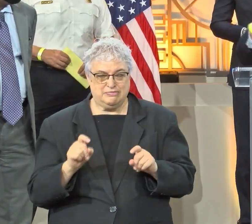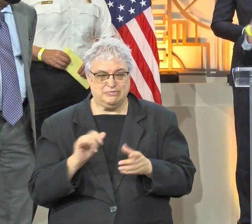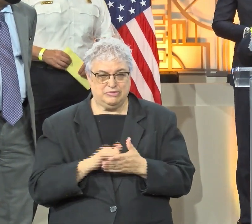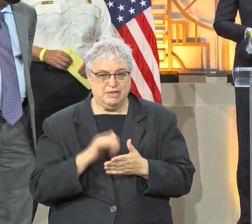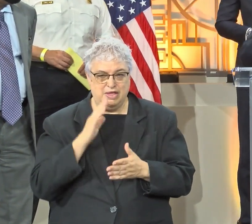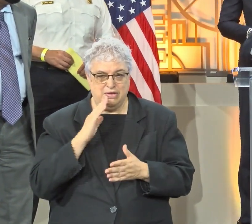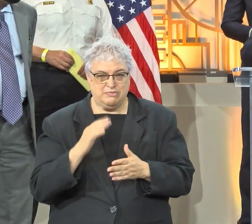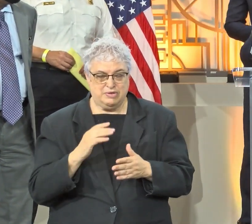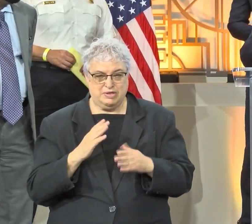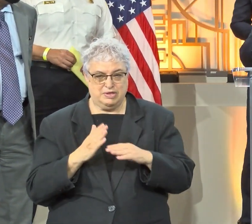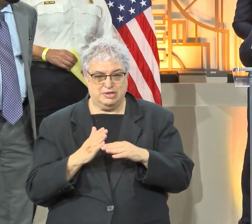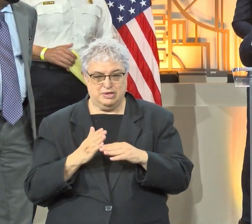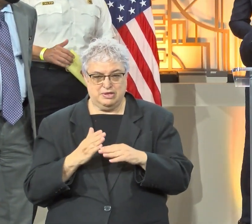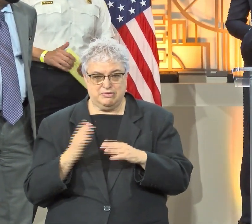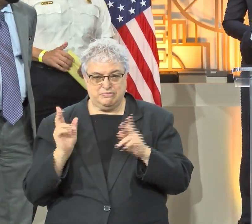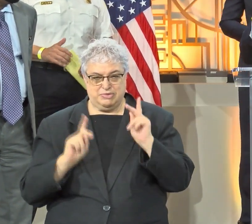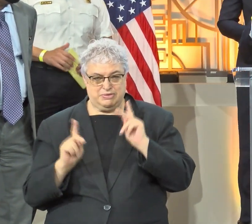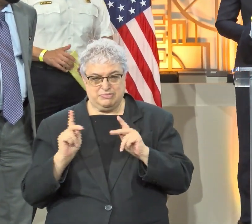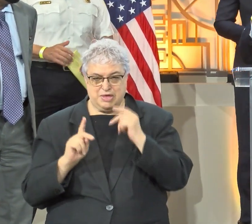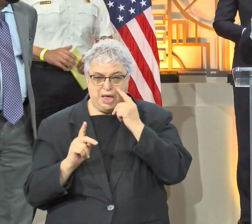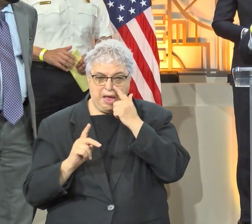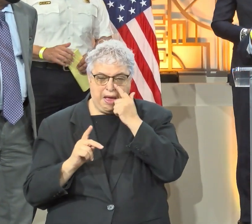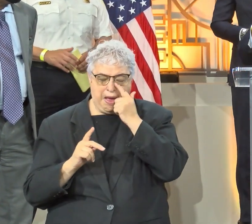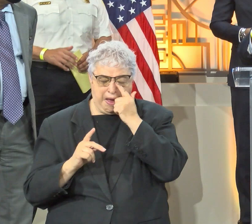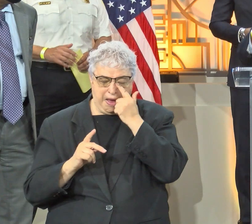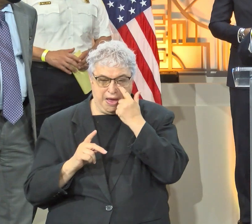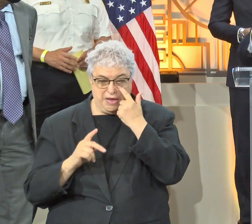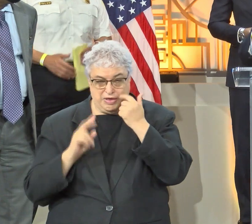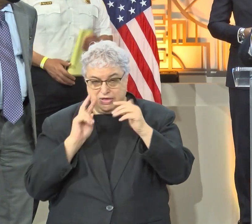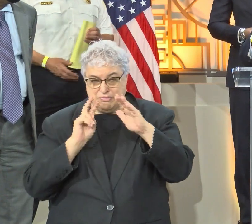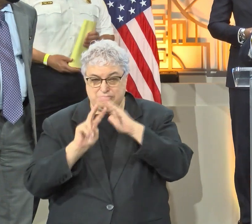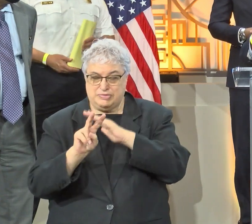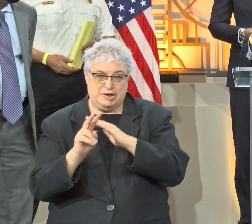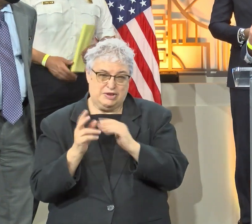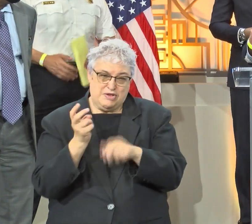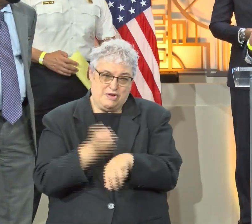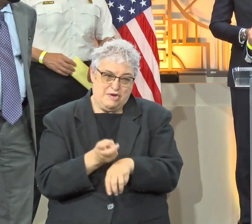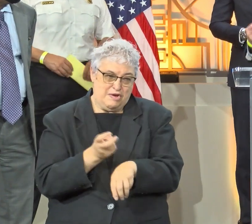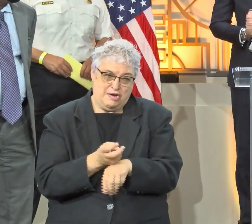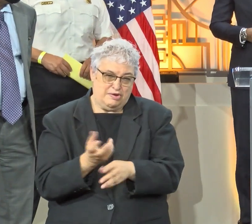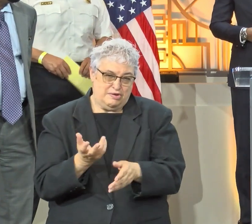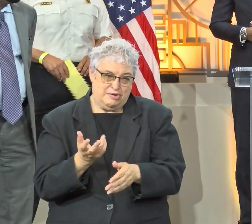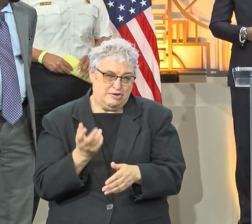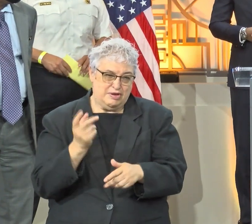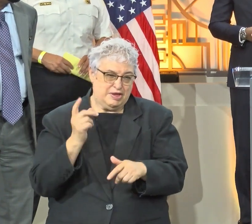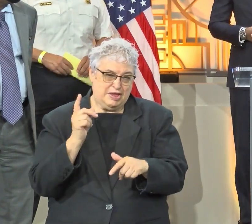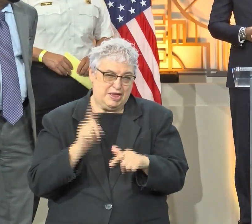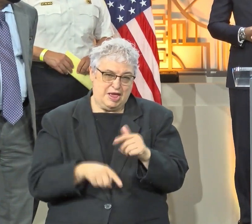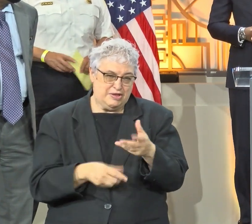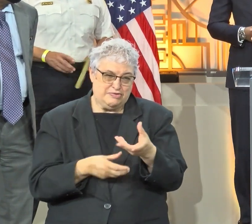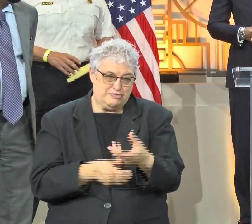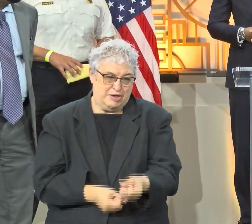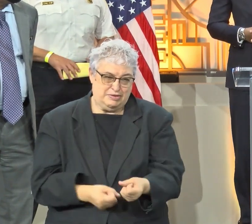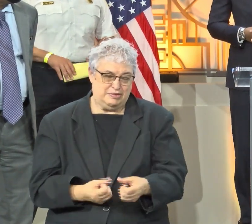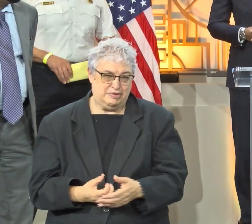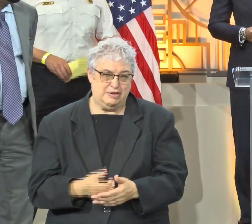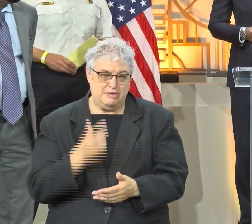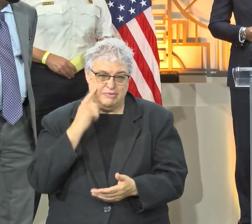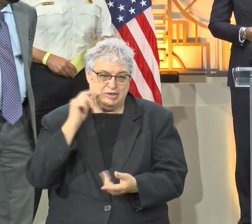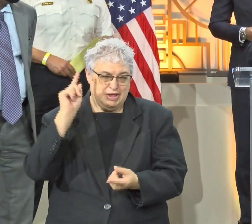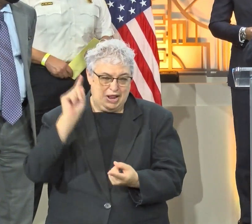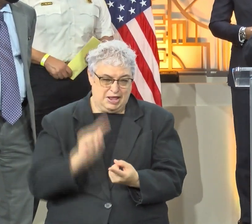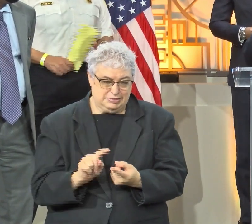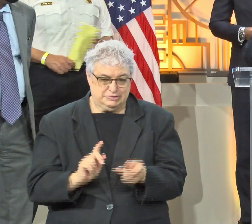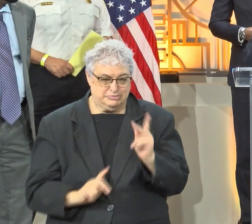that will cross a threshold where its predictive ability will be tarnished. There won't be enough of a sample to know what's really going on